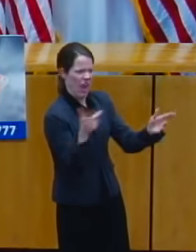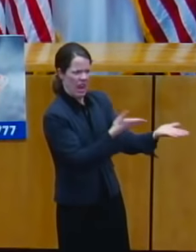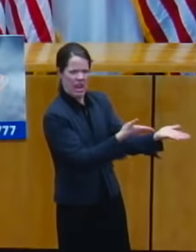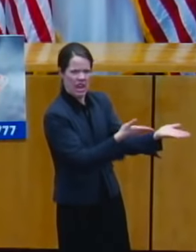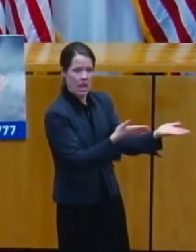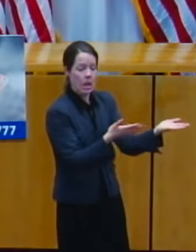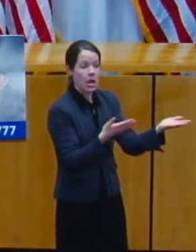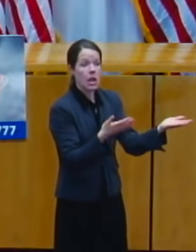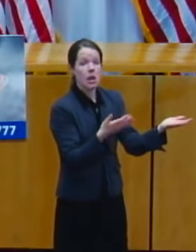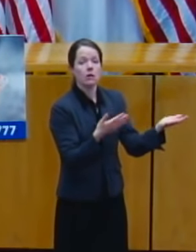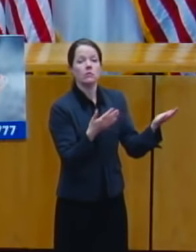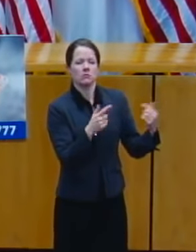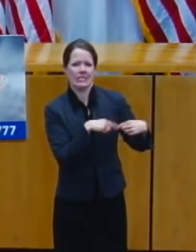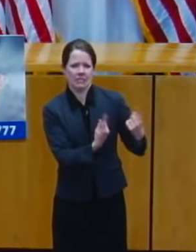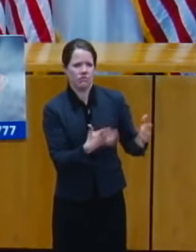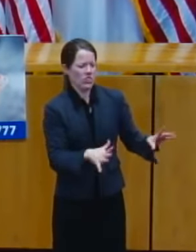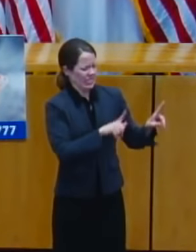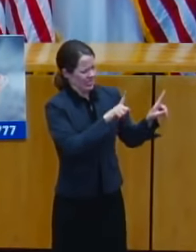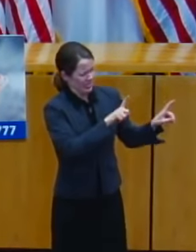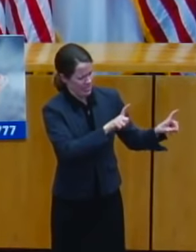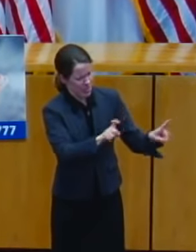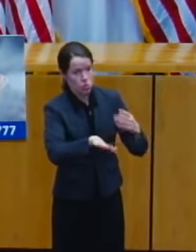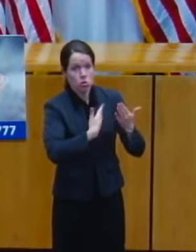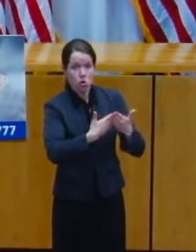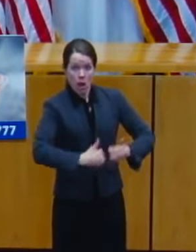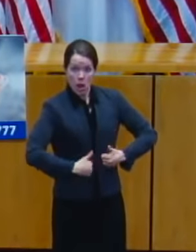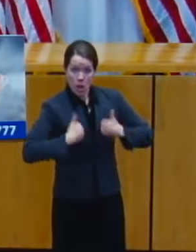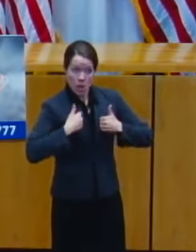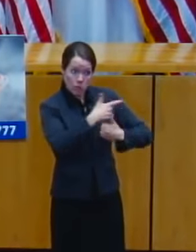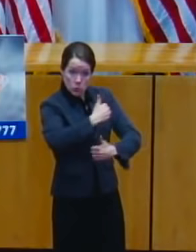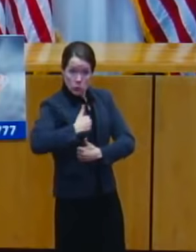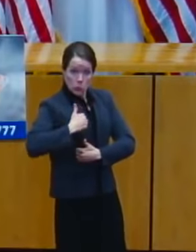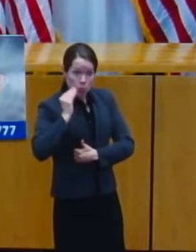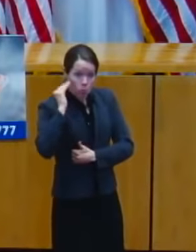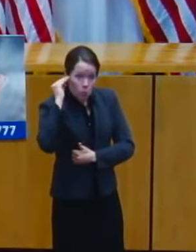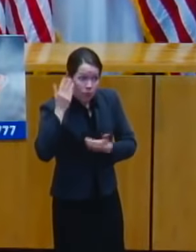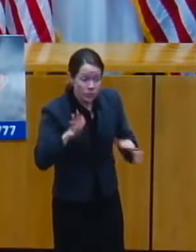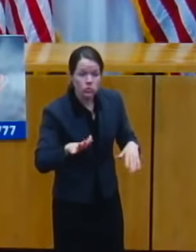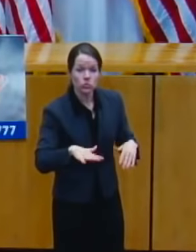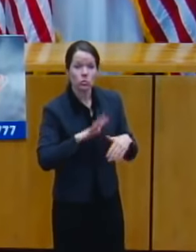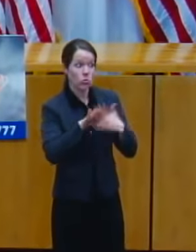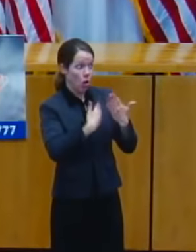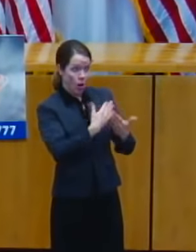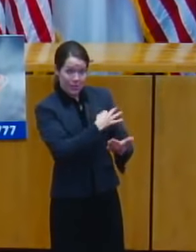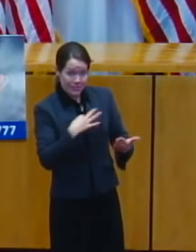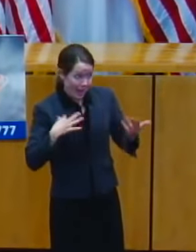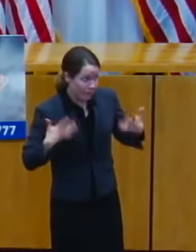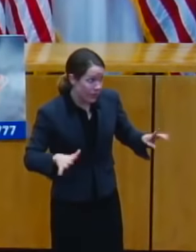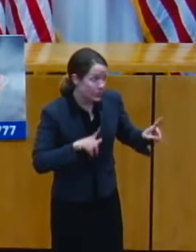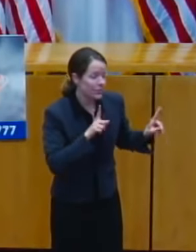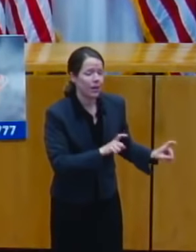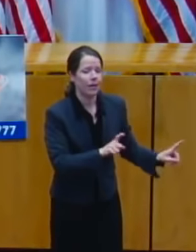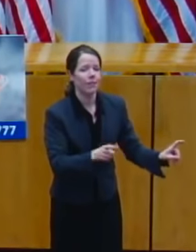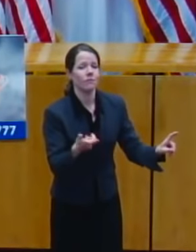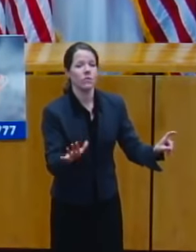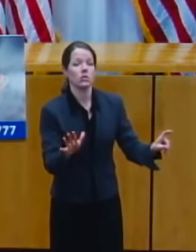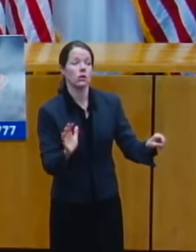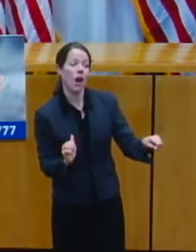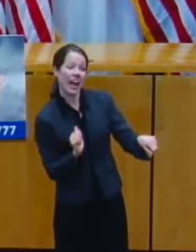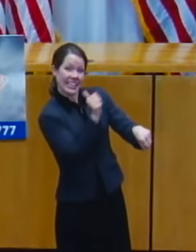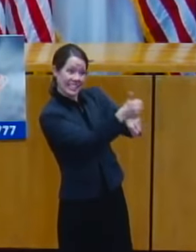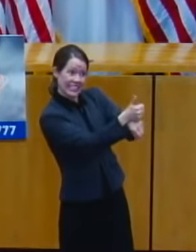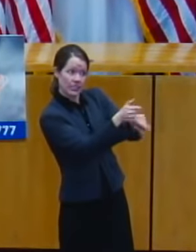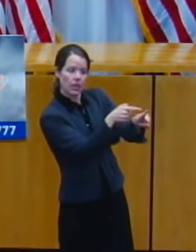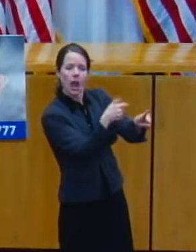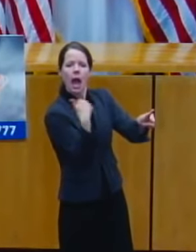employees, and have established, with the help of Holyoke Medical Center, a COVID facility for many of the residents who tested positive